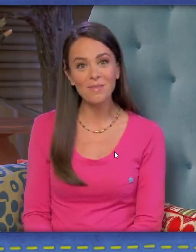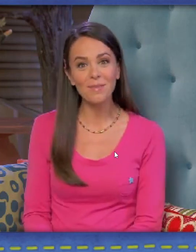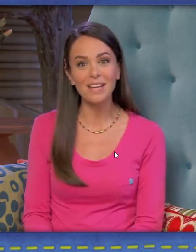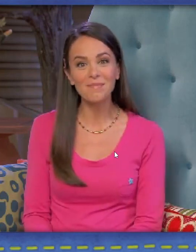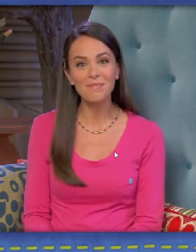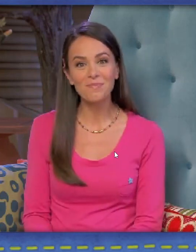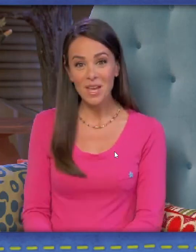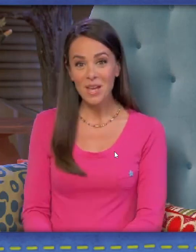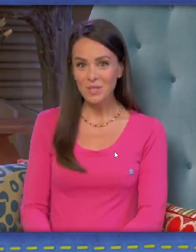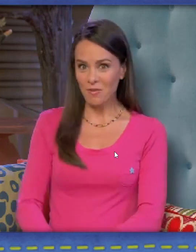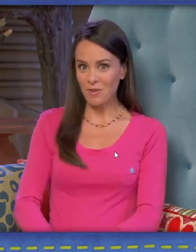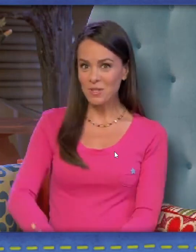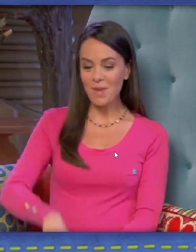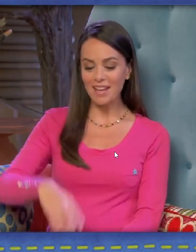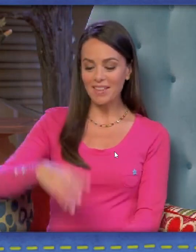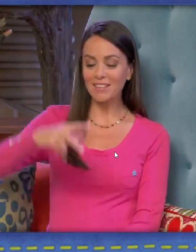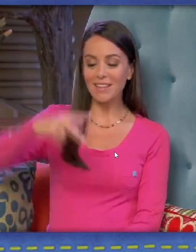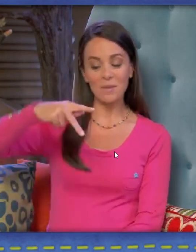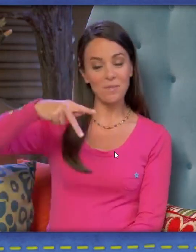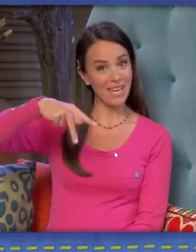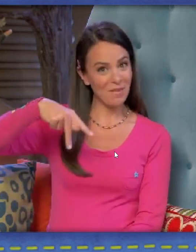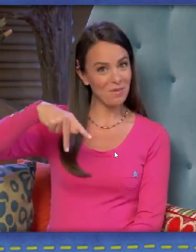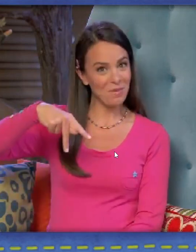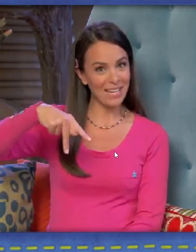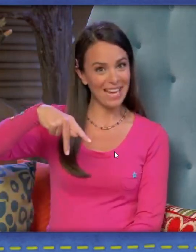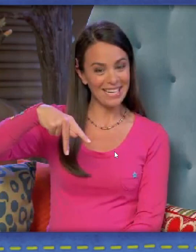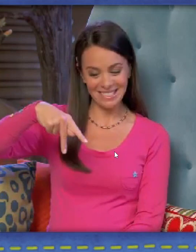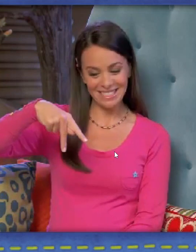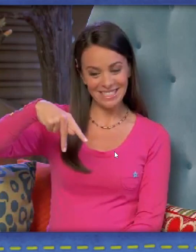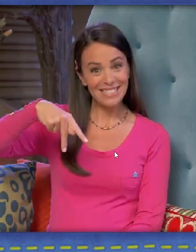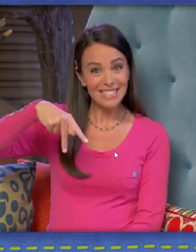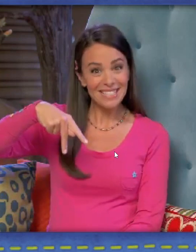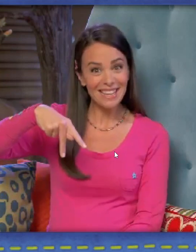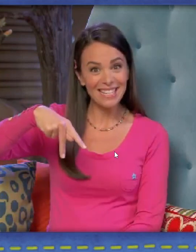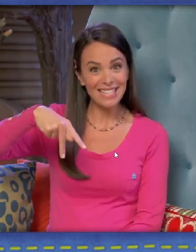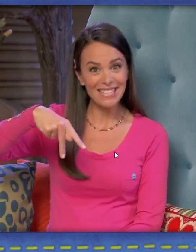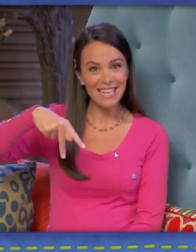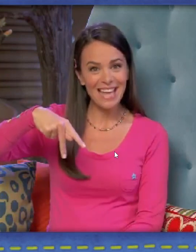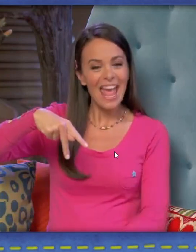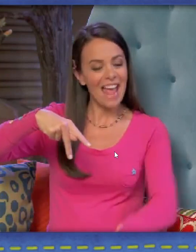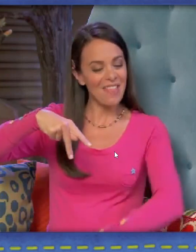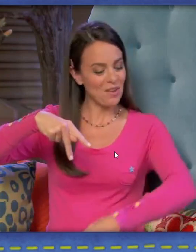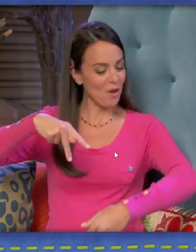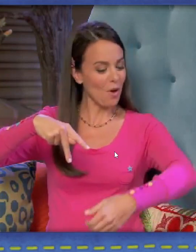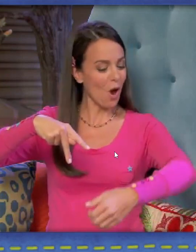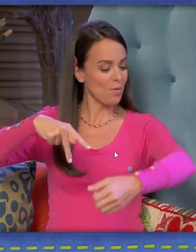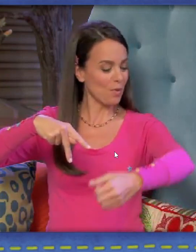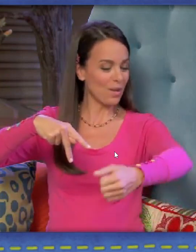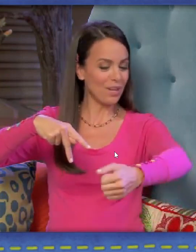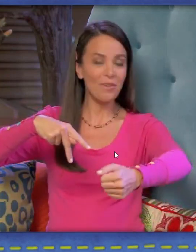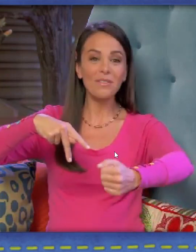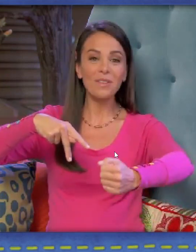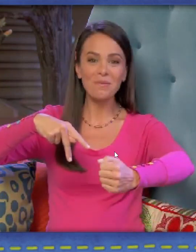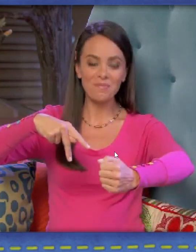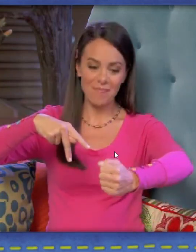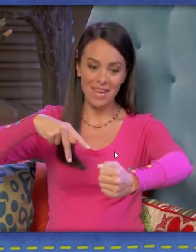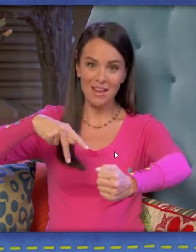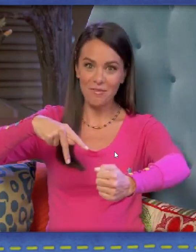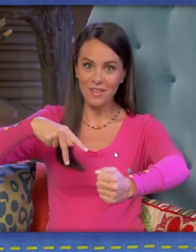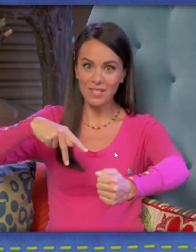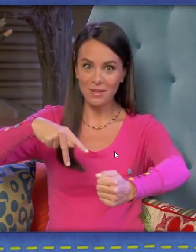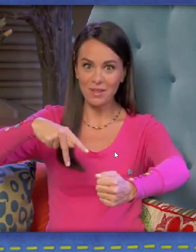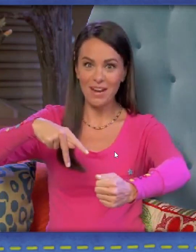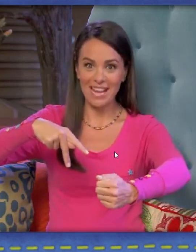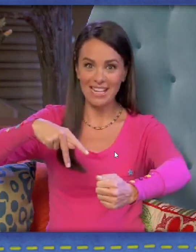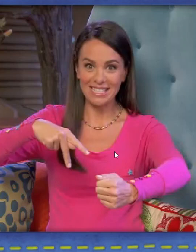try it with me. So first you make the letter P with one hand, just like this. And then your other arm you'll bring in front of you, making